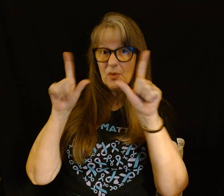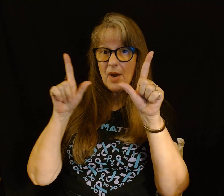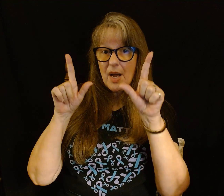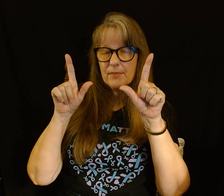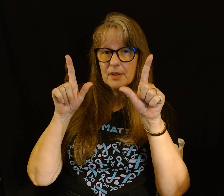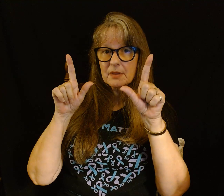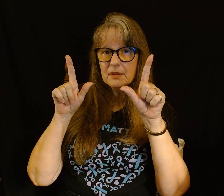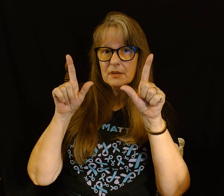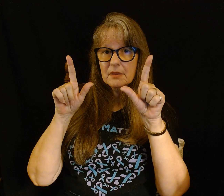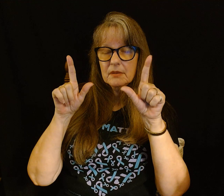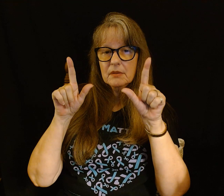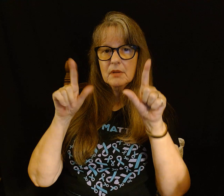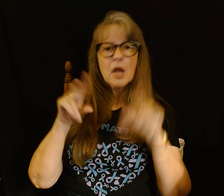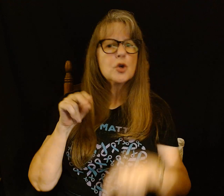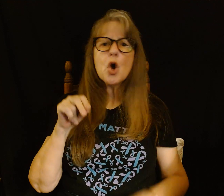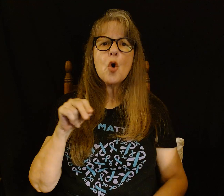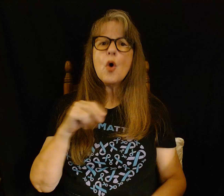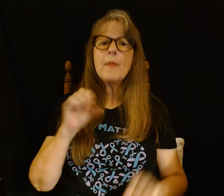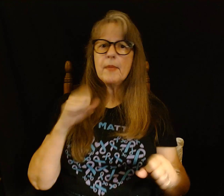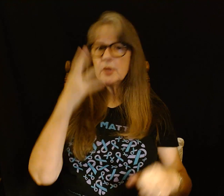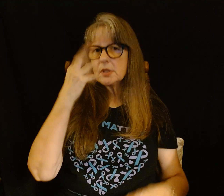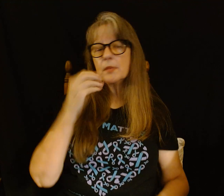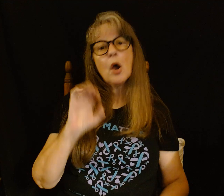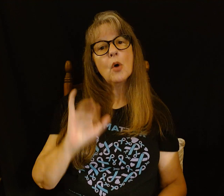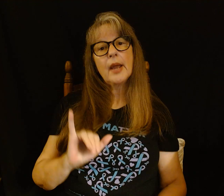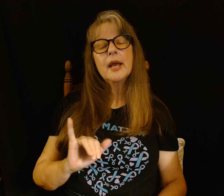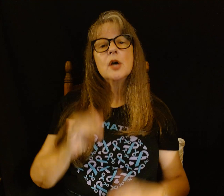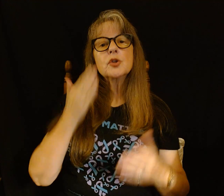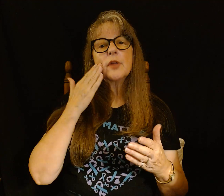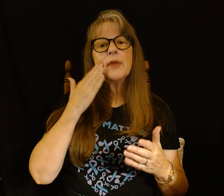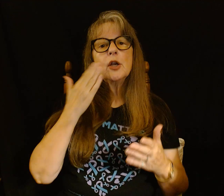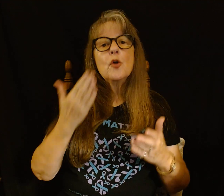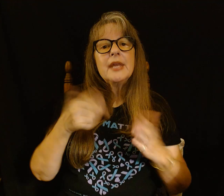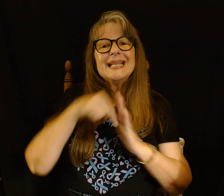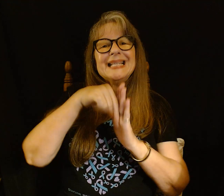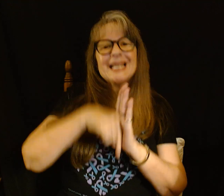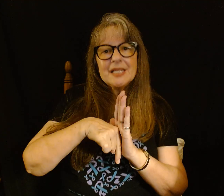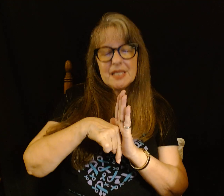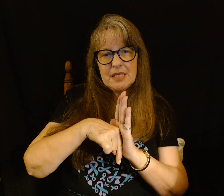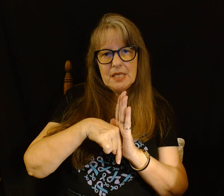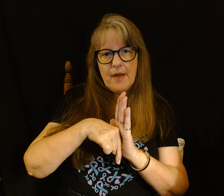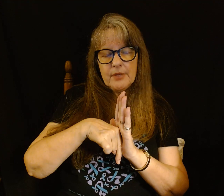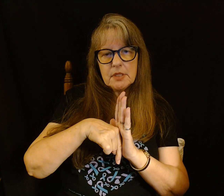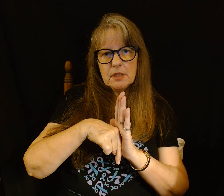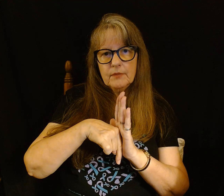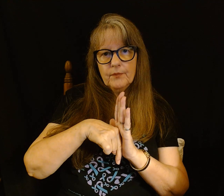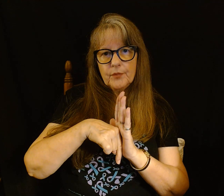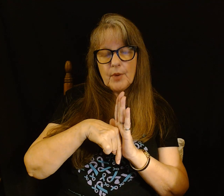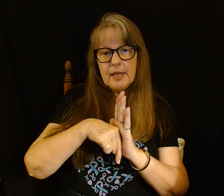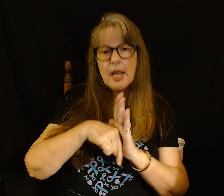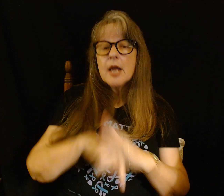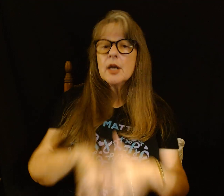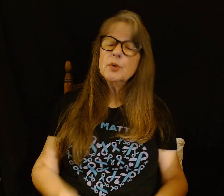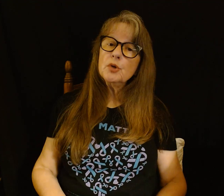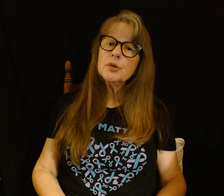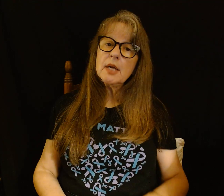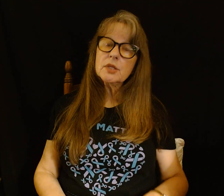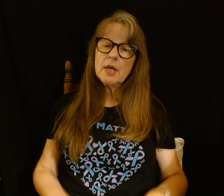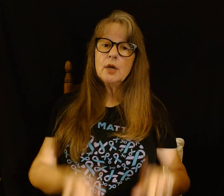up? No, I'm able to sleep. Oh, okay. So then they know the intensity of it, right? Because when you say a scale to